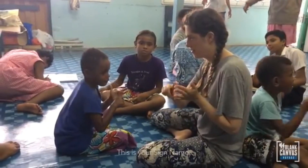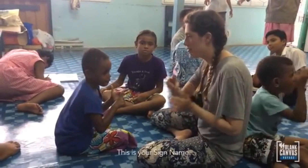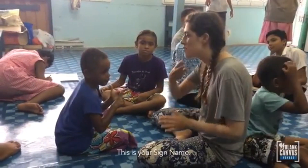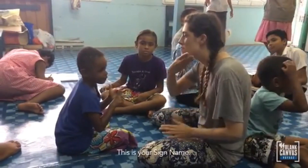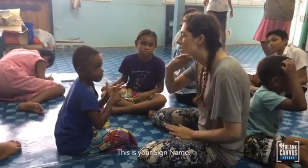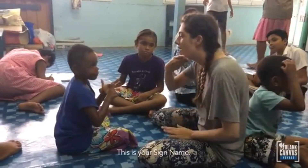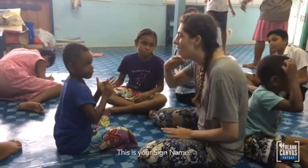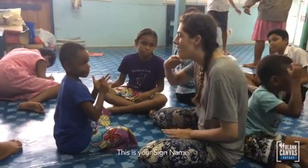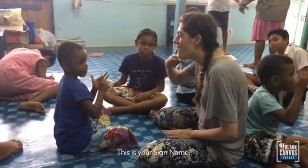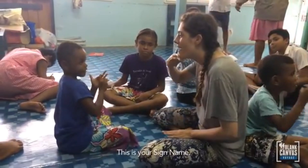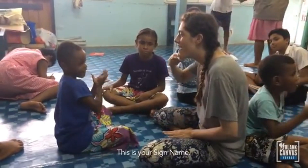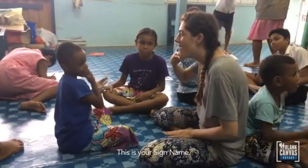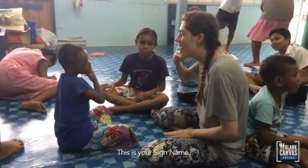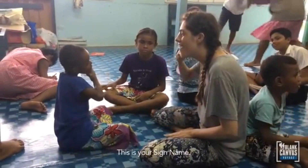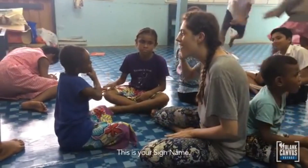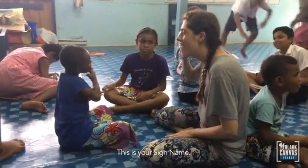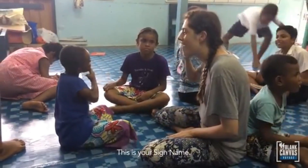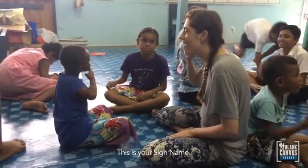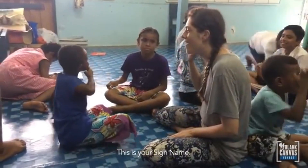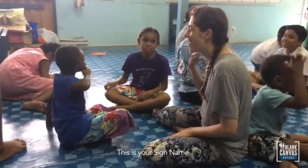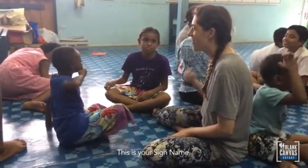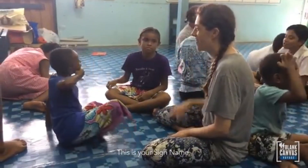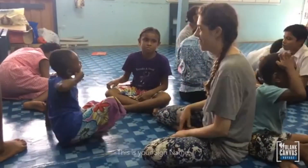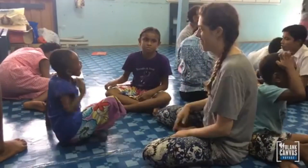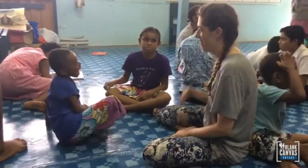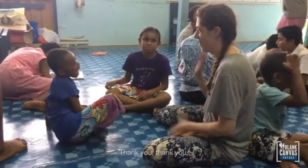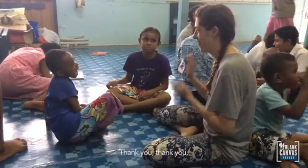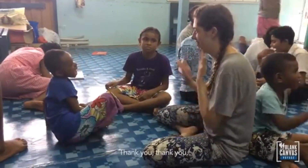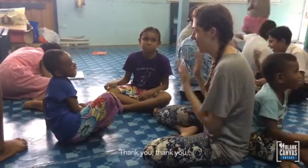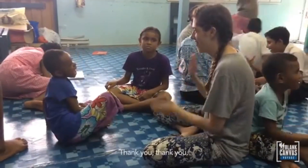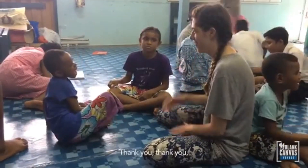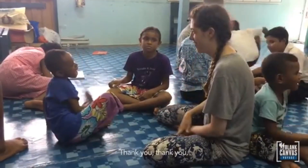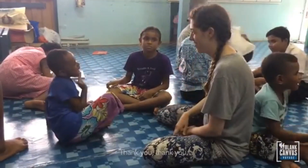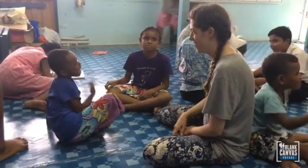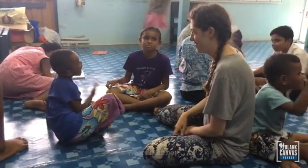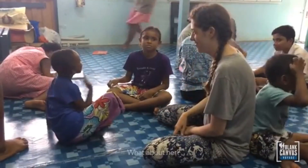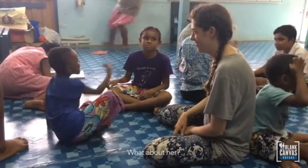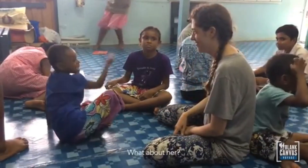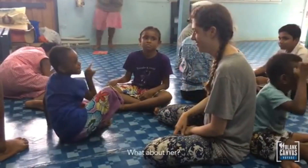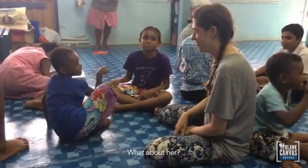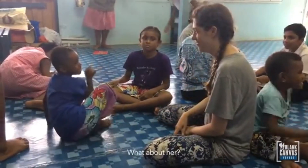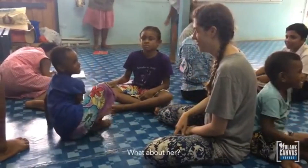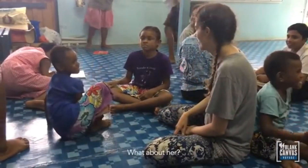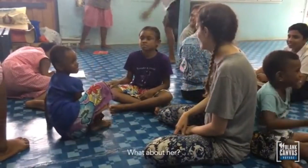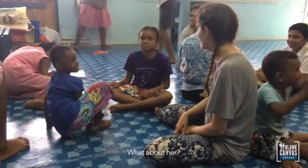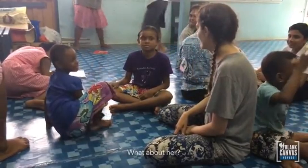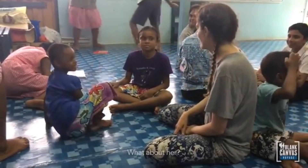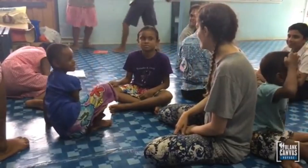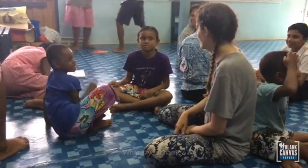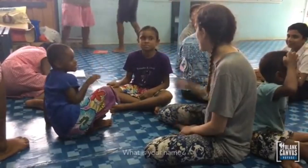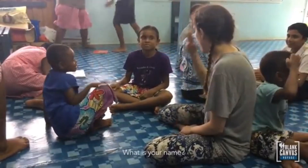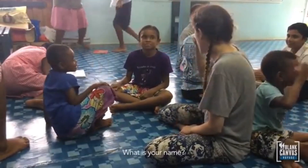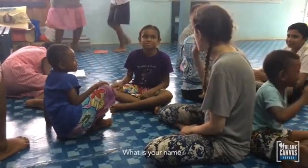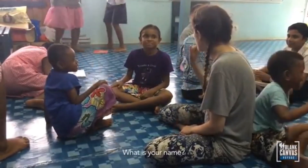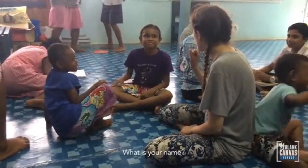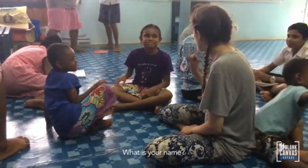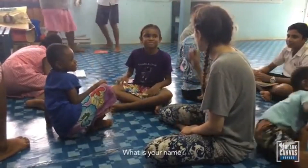major sign languages include British Sign Language, known as BSL, French Sign Language, known as LSF,